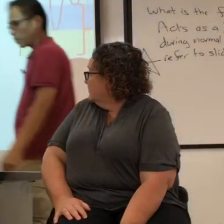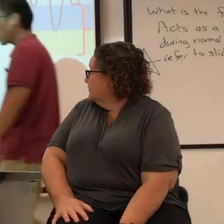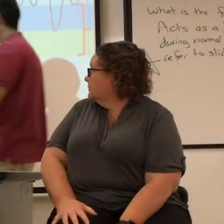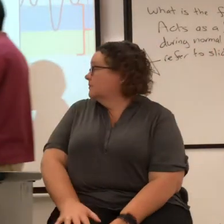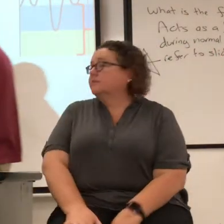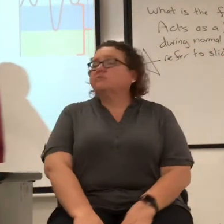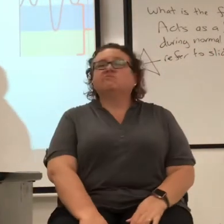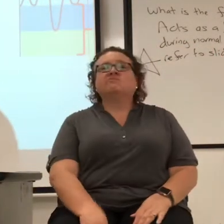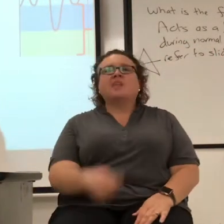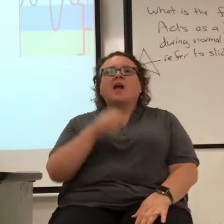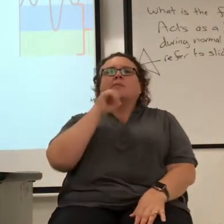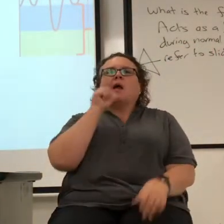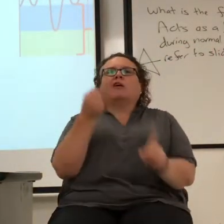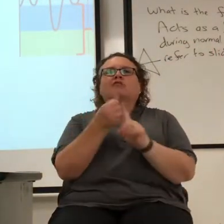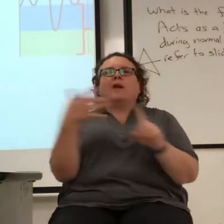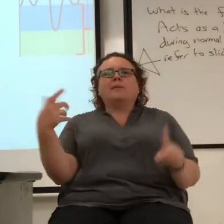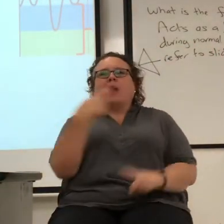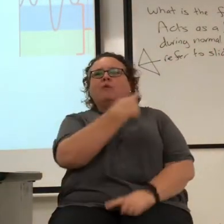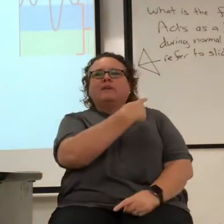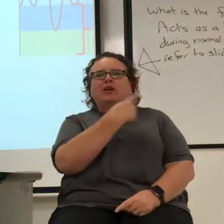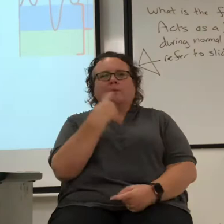I'm not gonna write them out, they're right here.